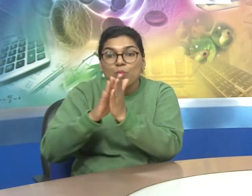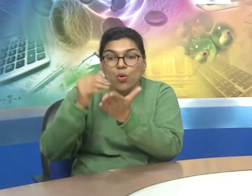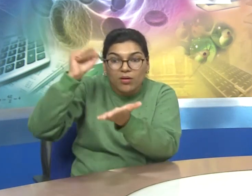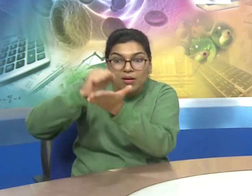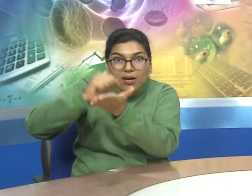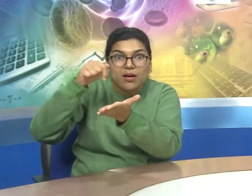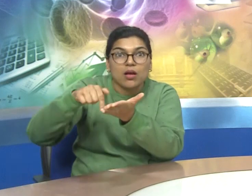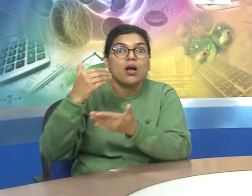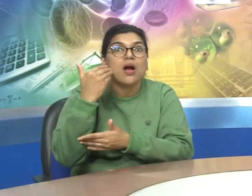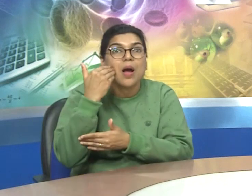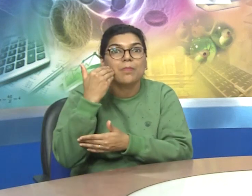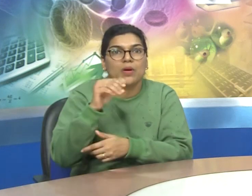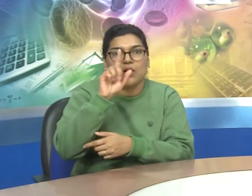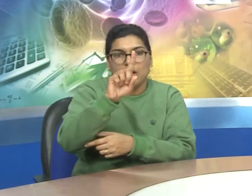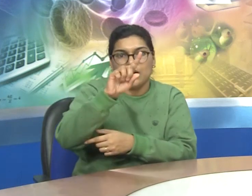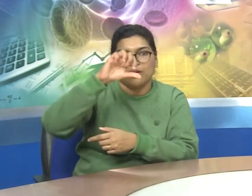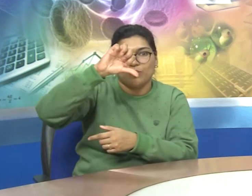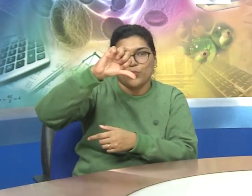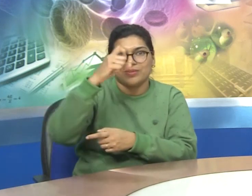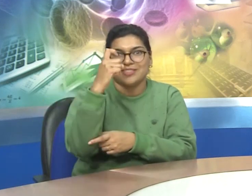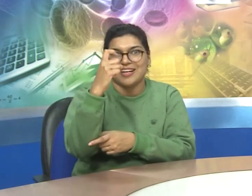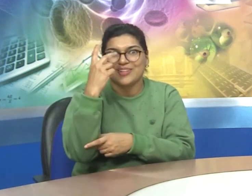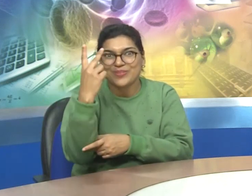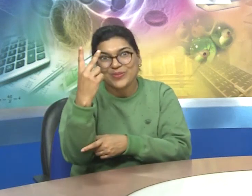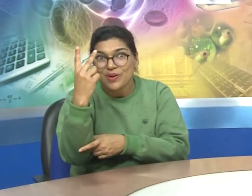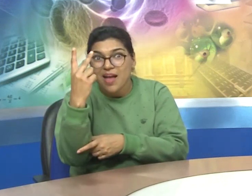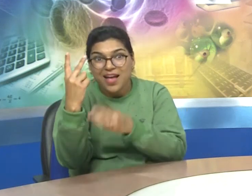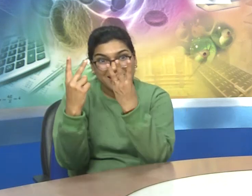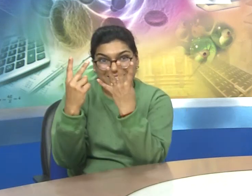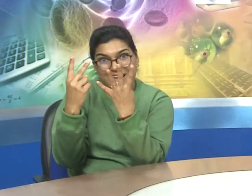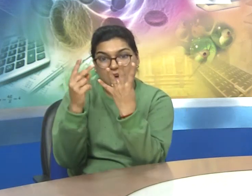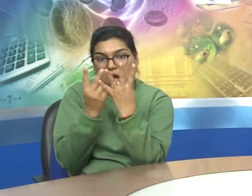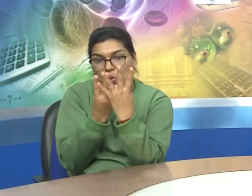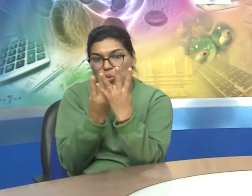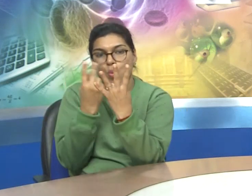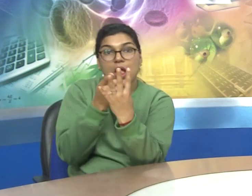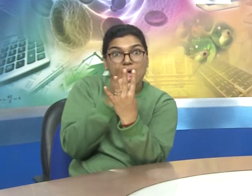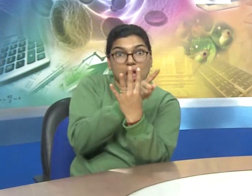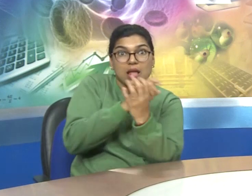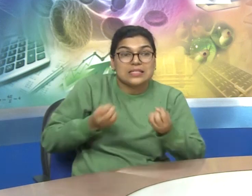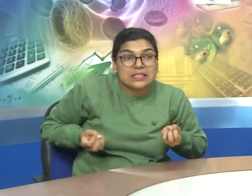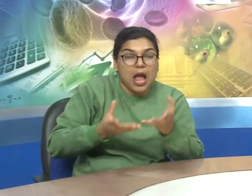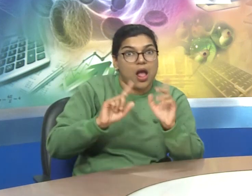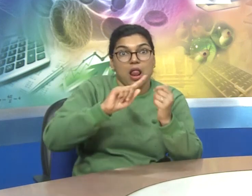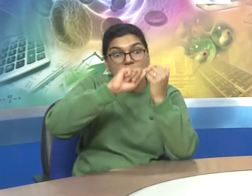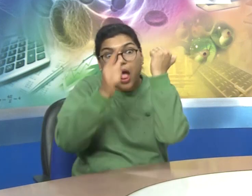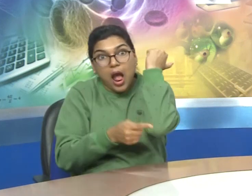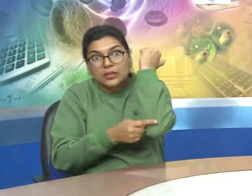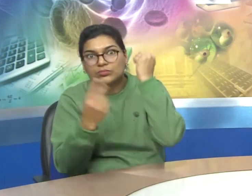N means number, that is for 19. As we can see in the question, it is 1972.